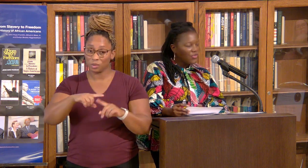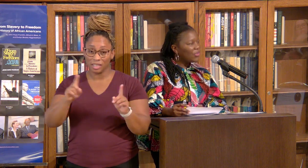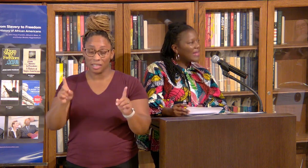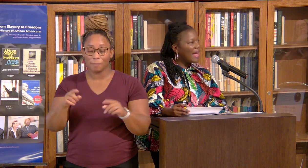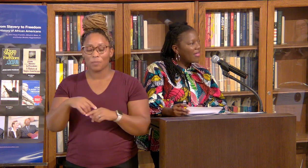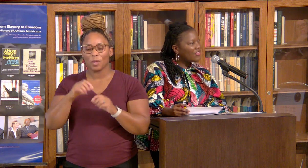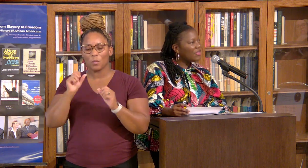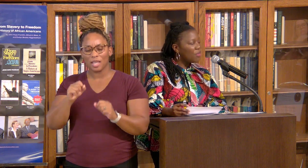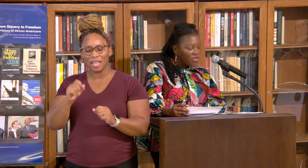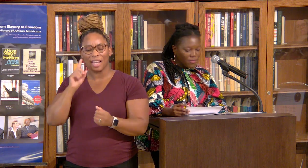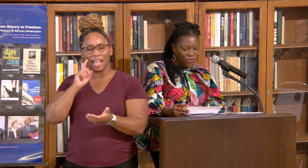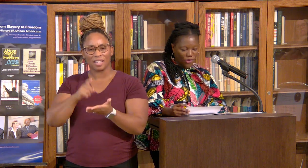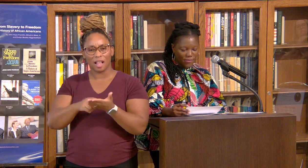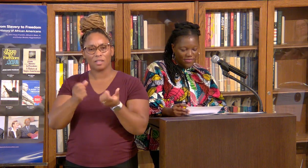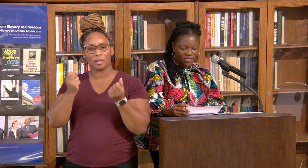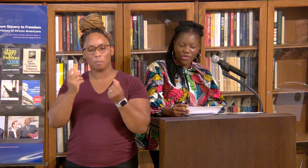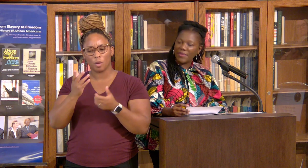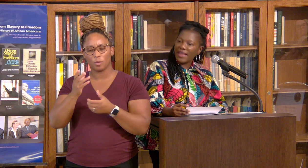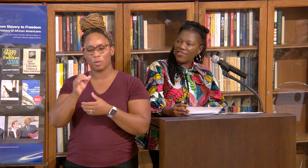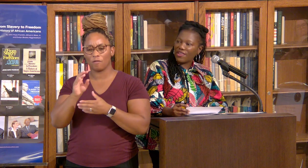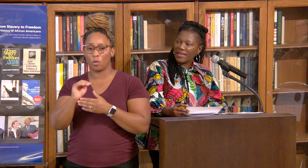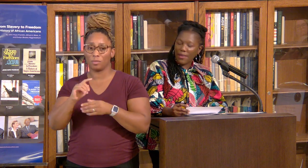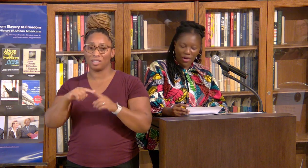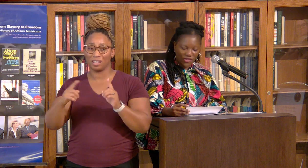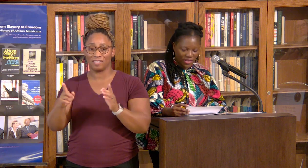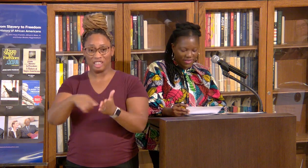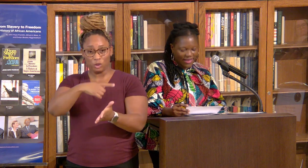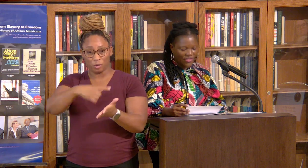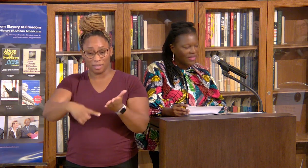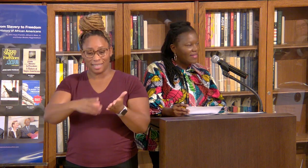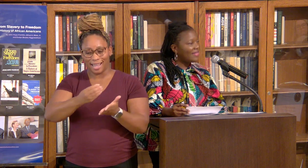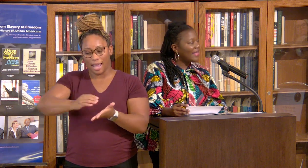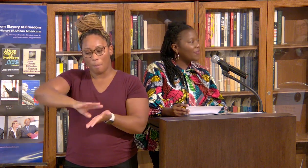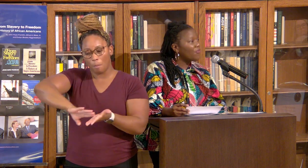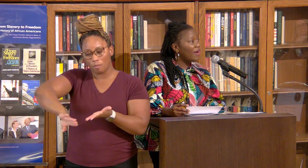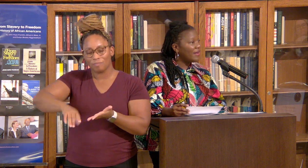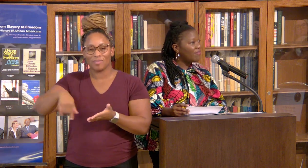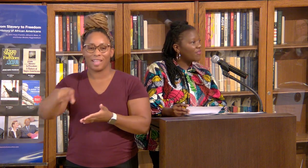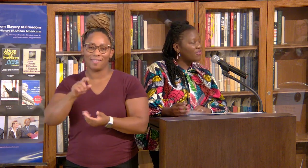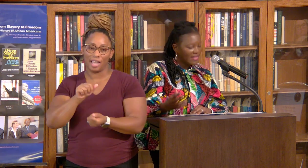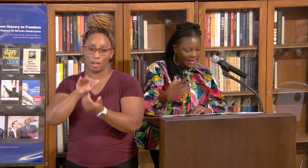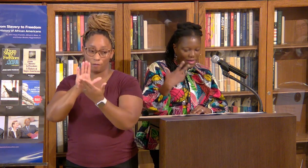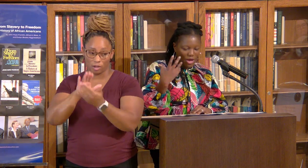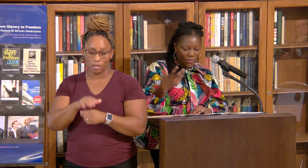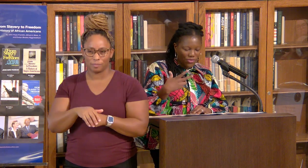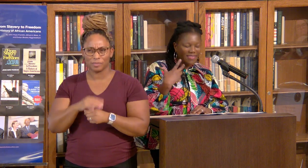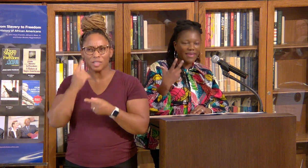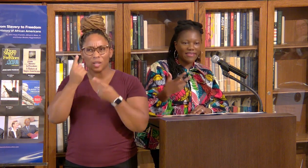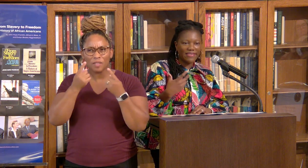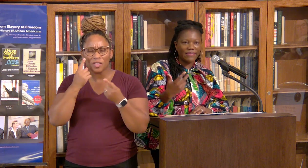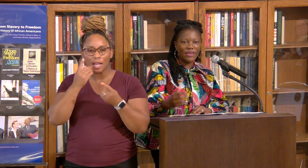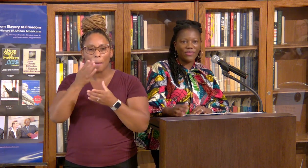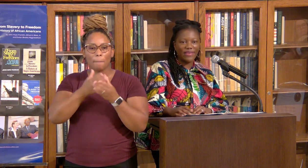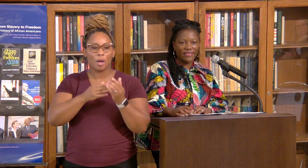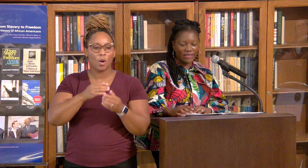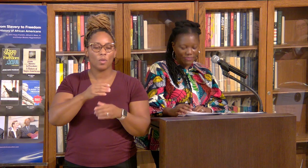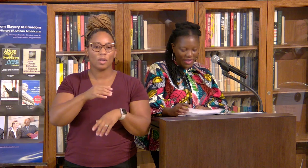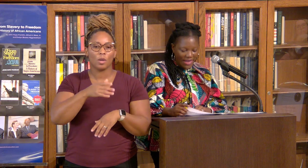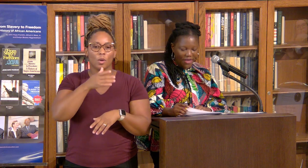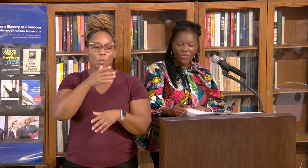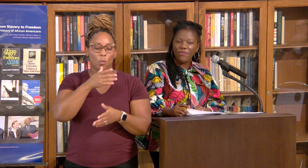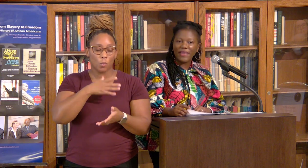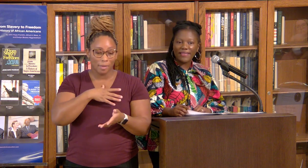we are able to acknowledge the multiple forms of discrimination and marginalization that they confronted so thinking about both sexism and